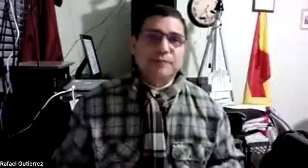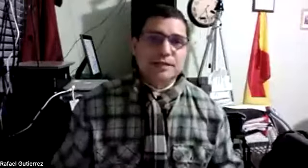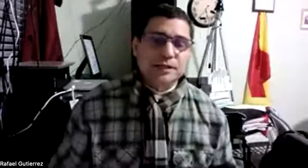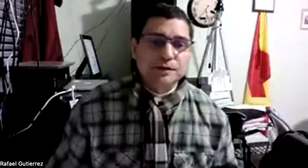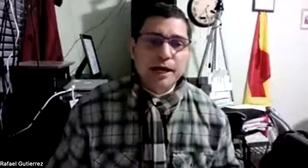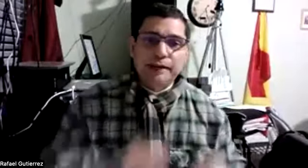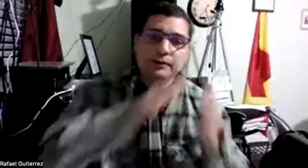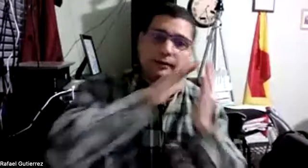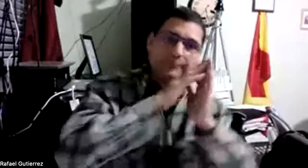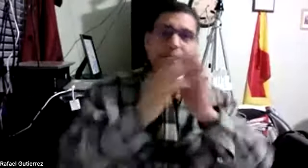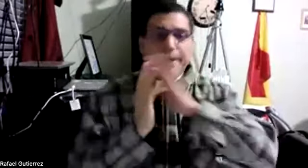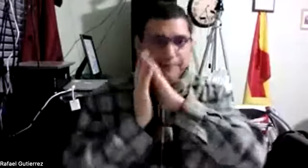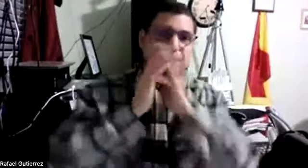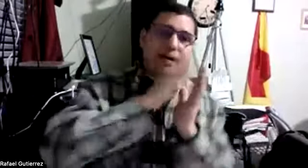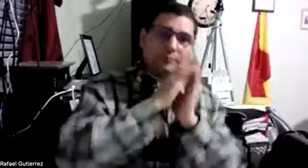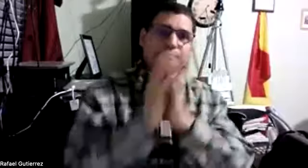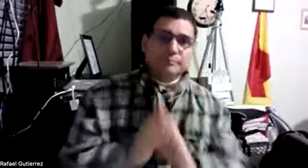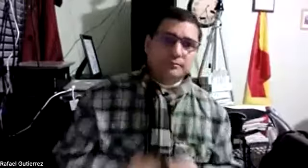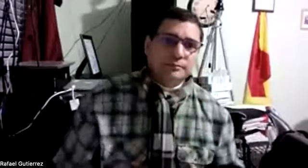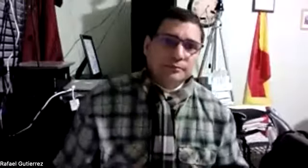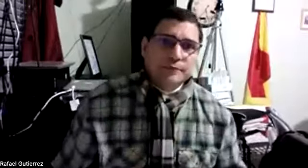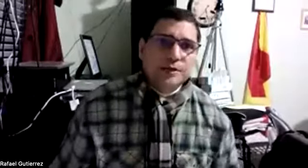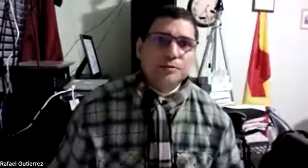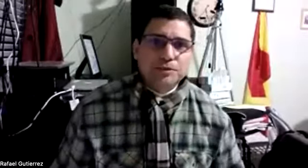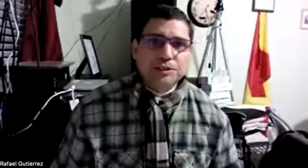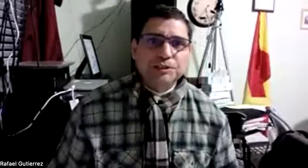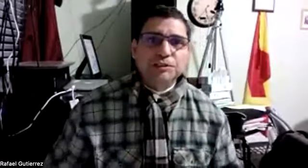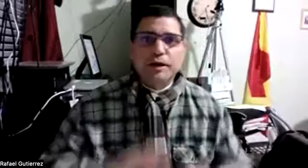sometimes I do that. I can't find a good position. So